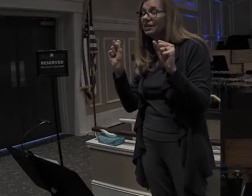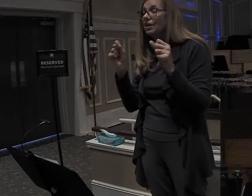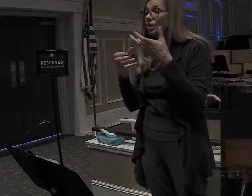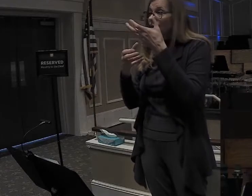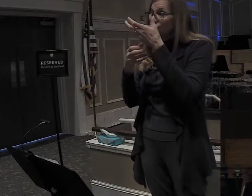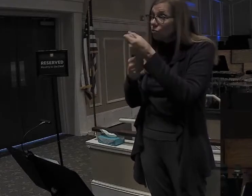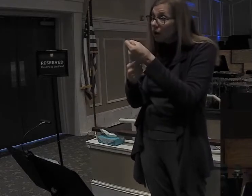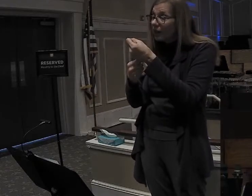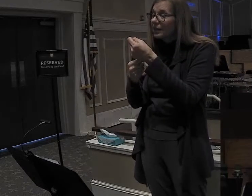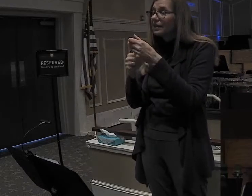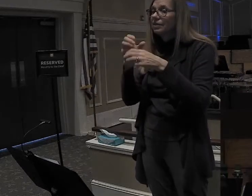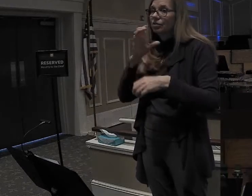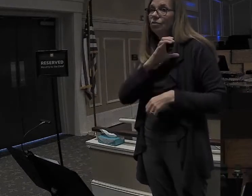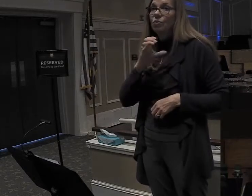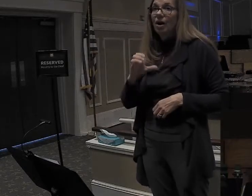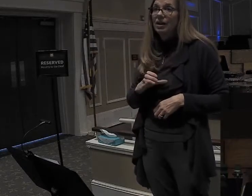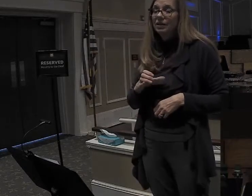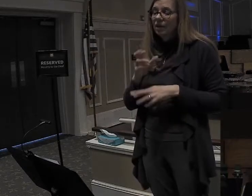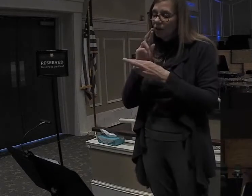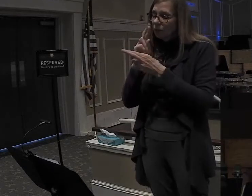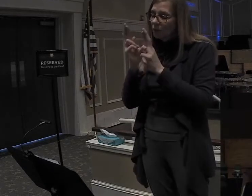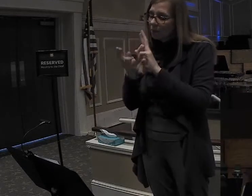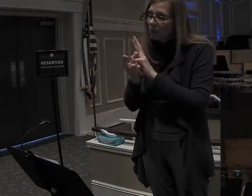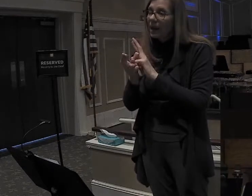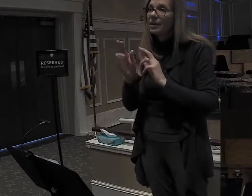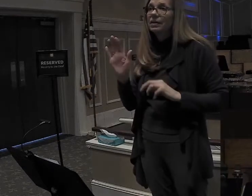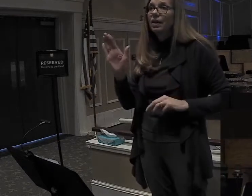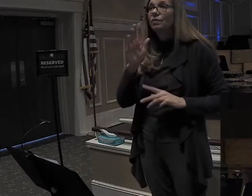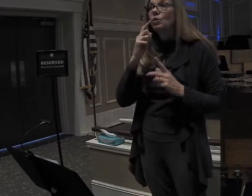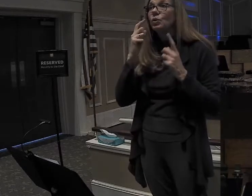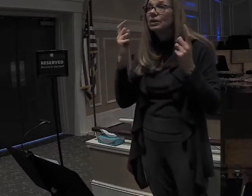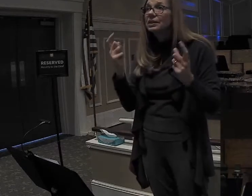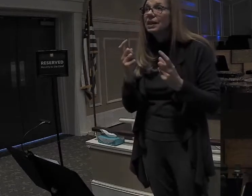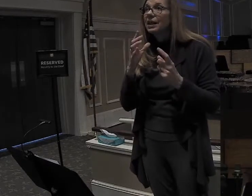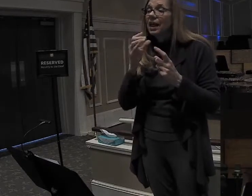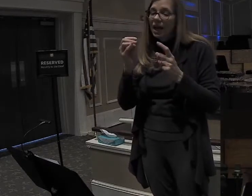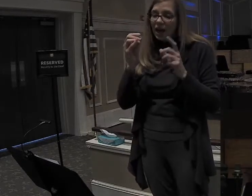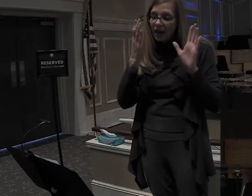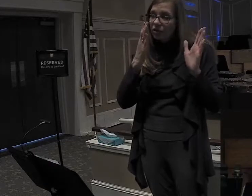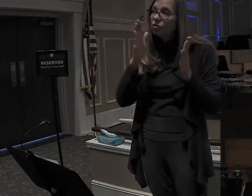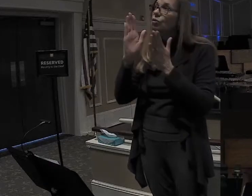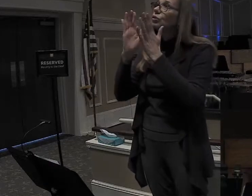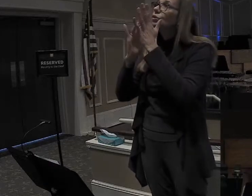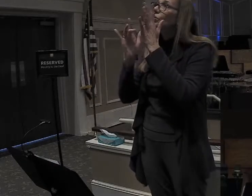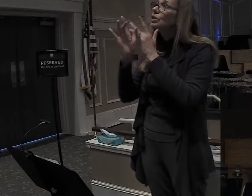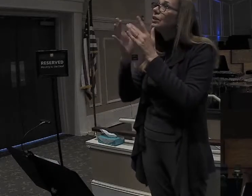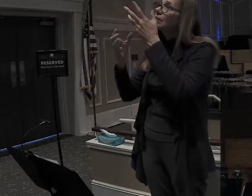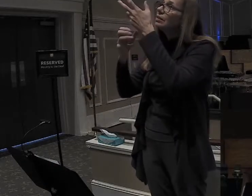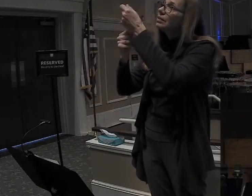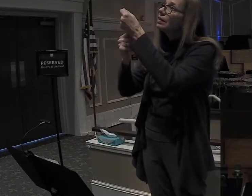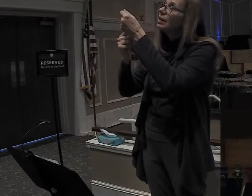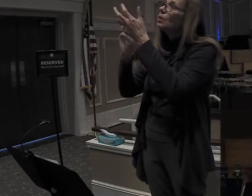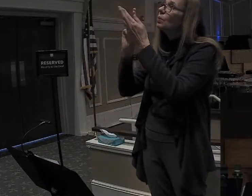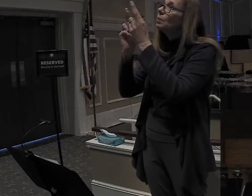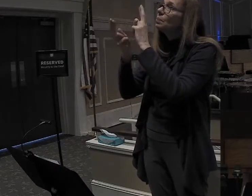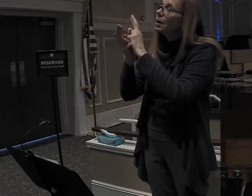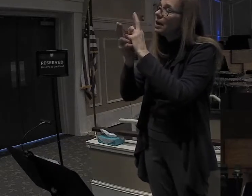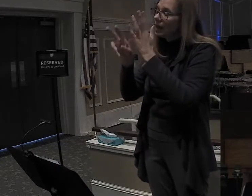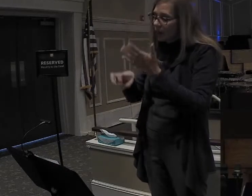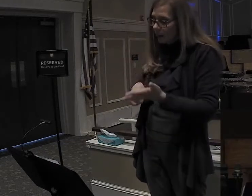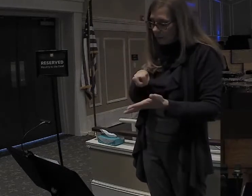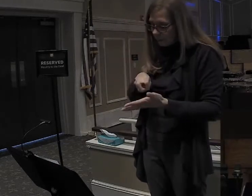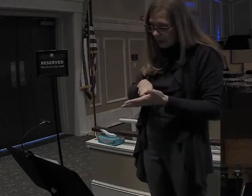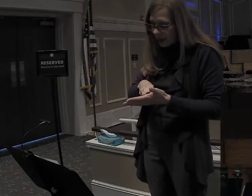Trust in Christ. Repent of your sins and turn to Jesus in faith and repentance. Bend the knee